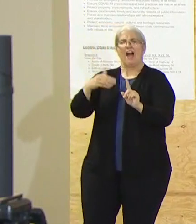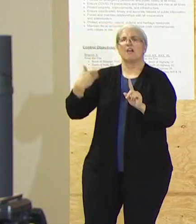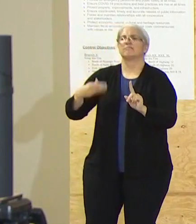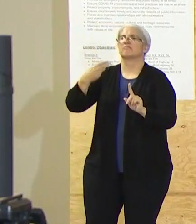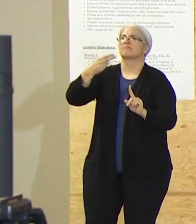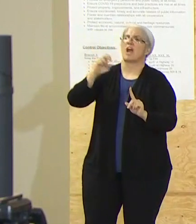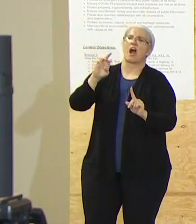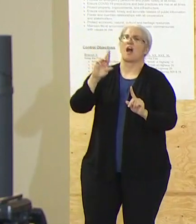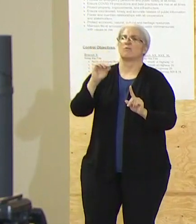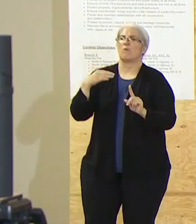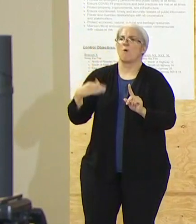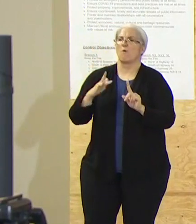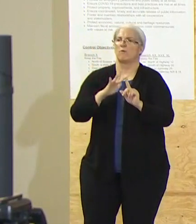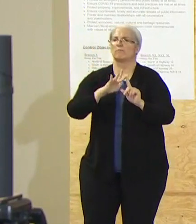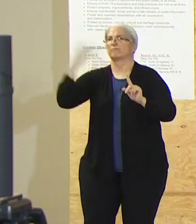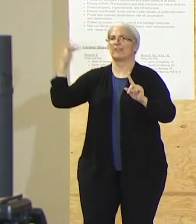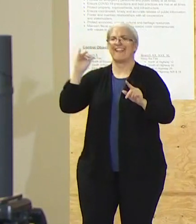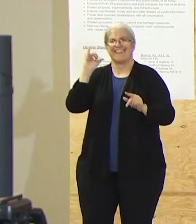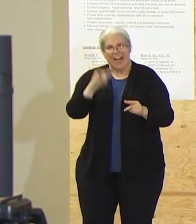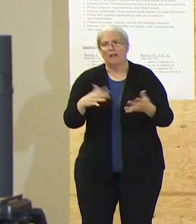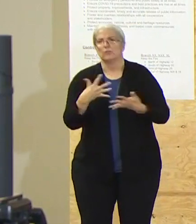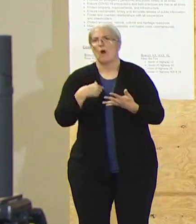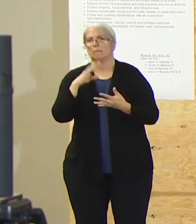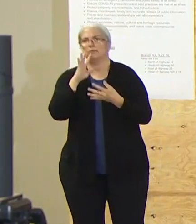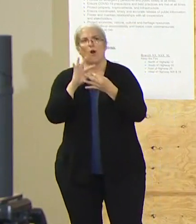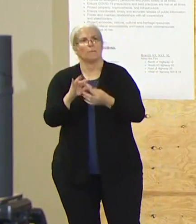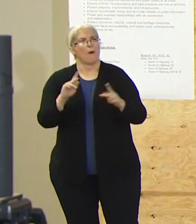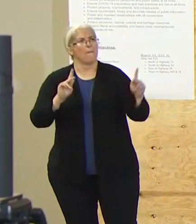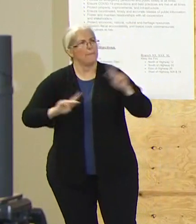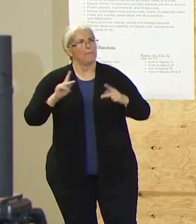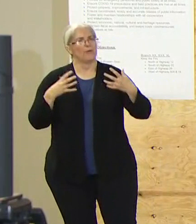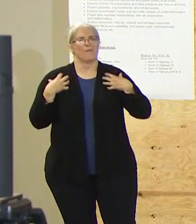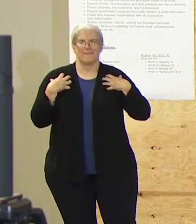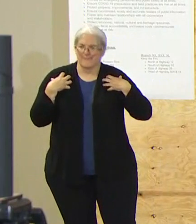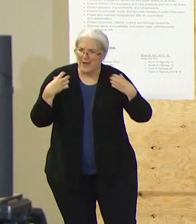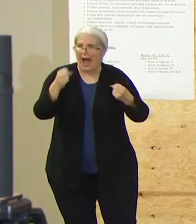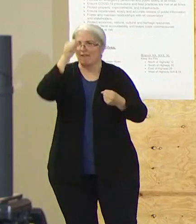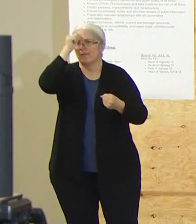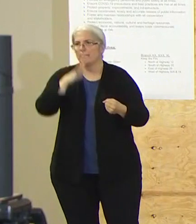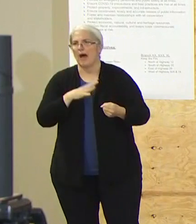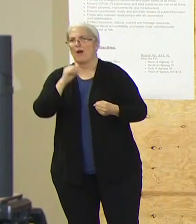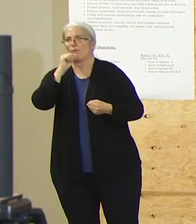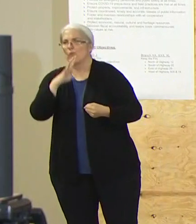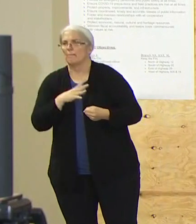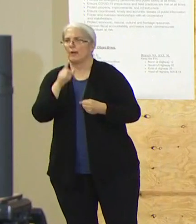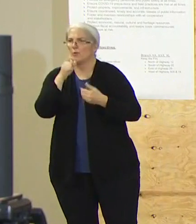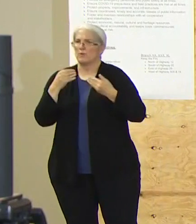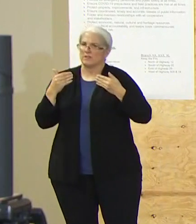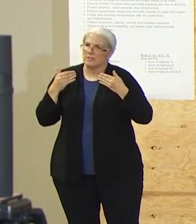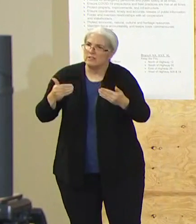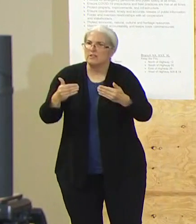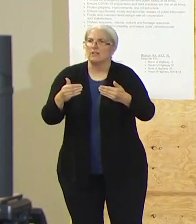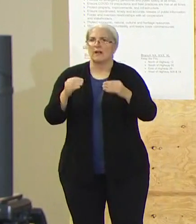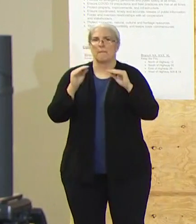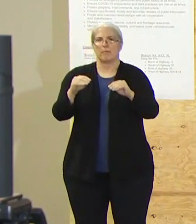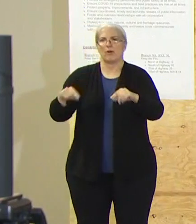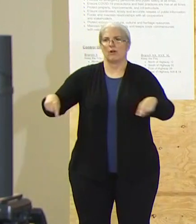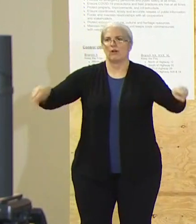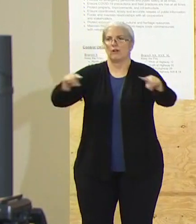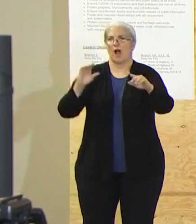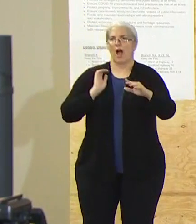the bravery of men and women that are putting themselves not first, putting you first, and putting your